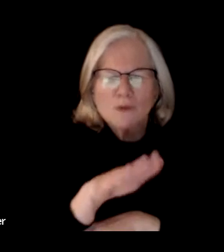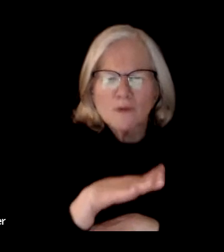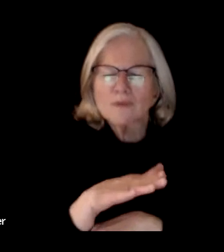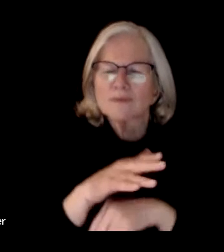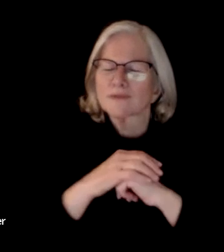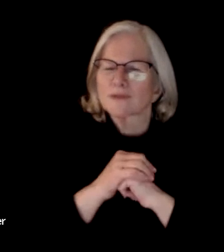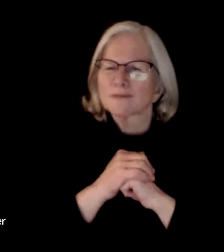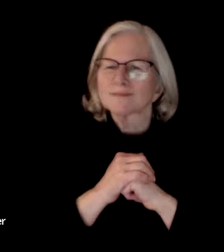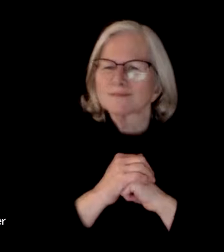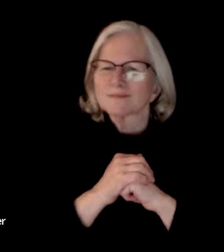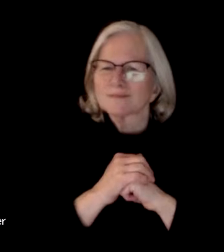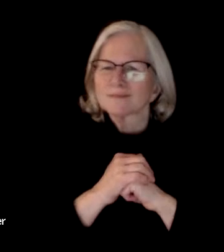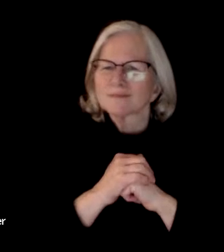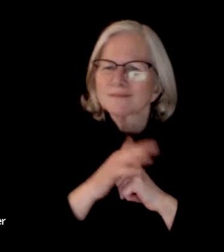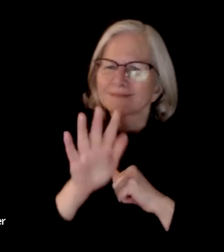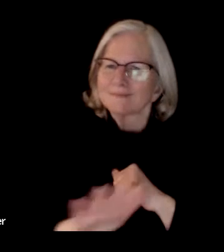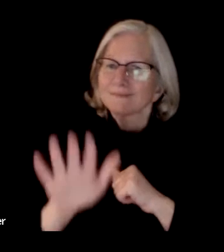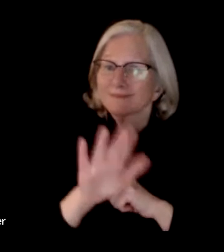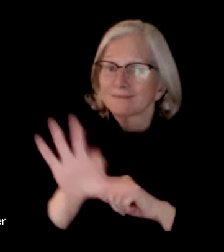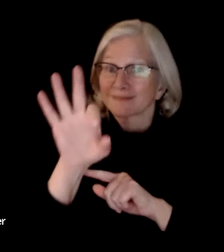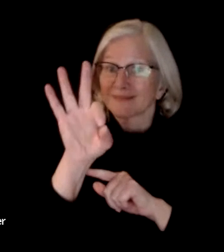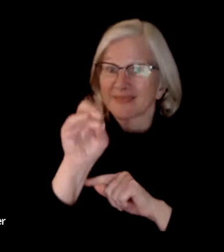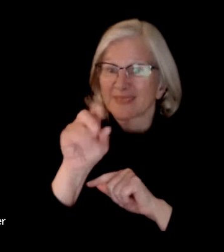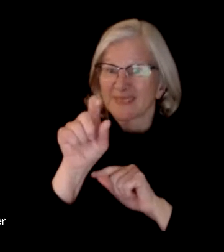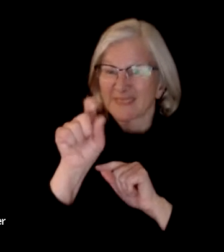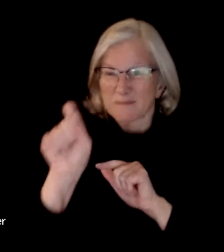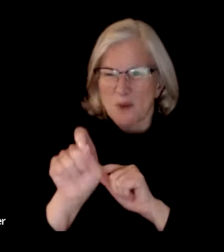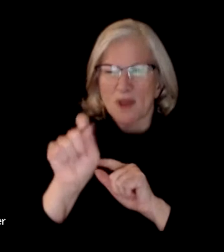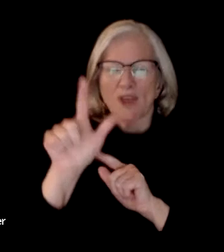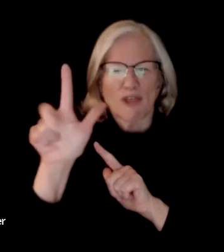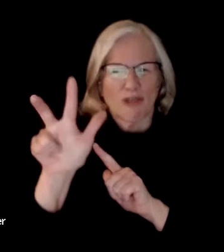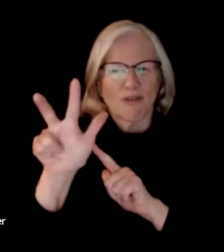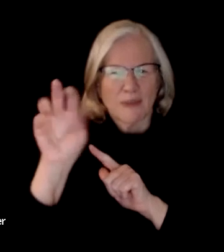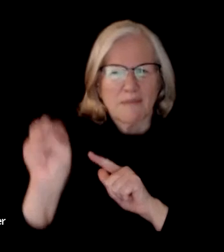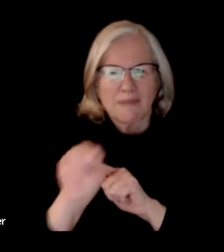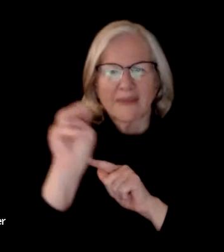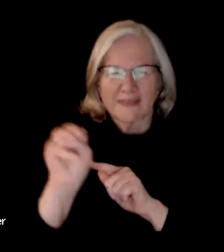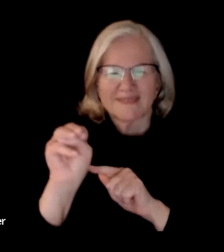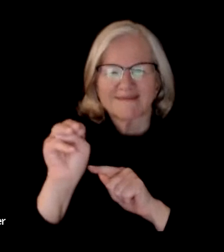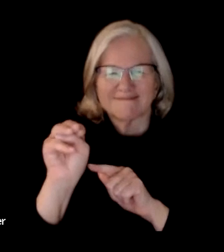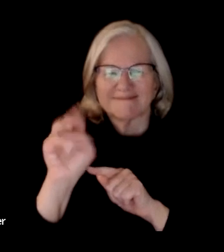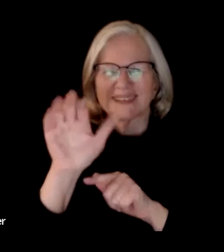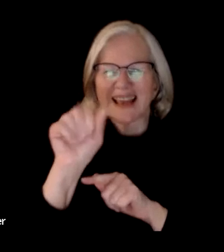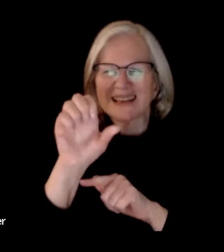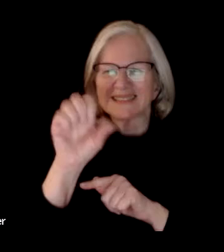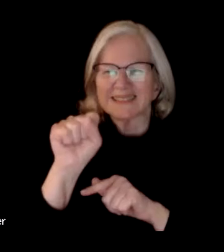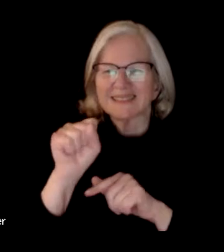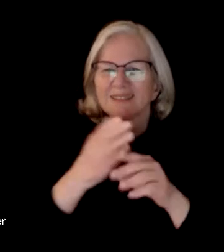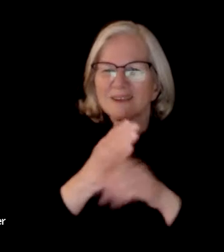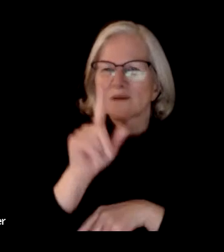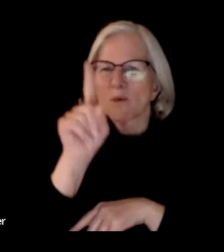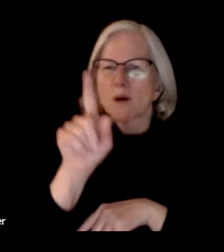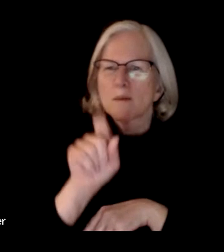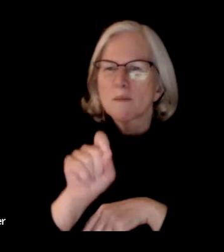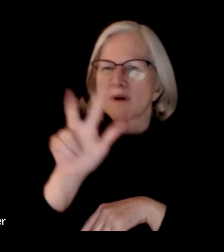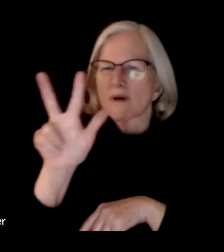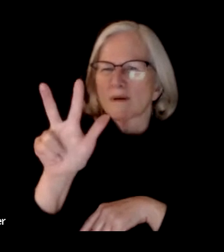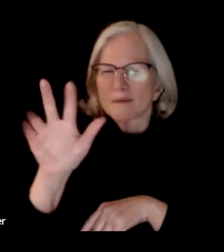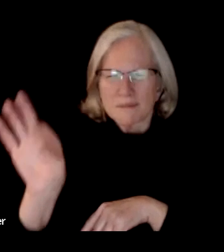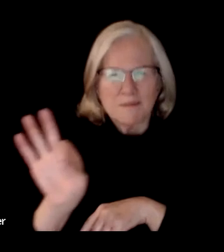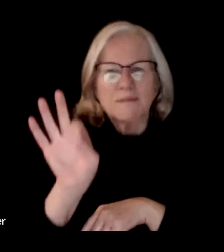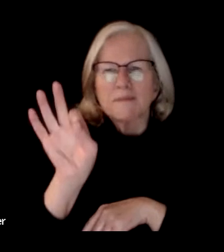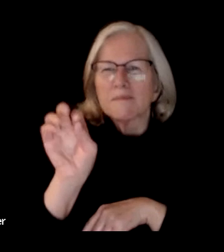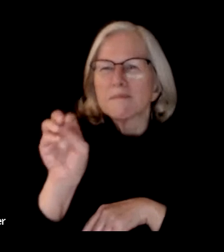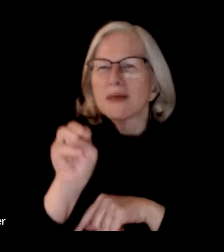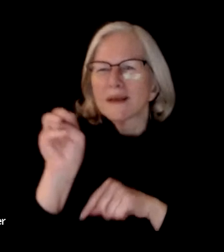now above 90.3 million cases and over 1.93 million deaths worldwide. In